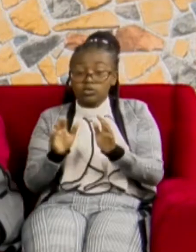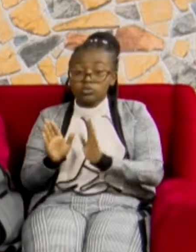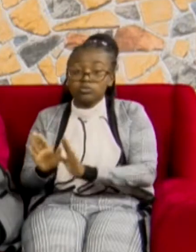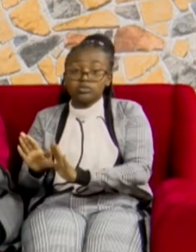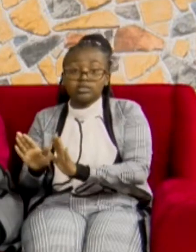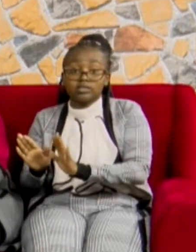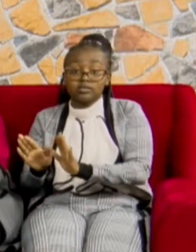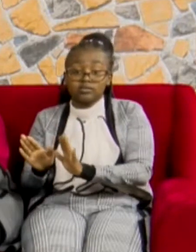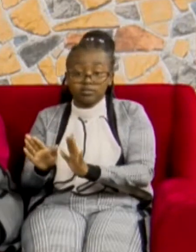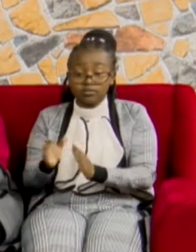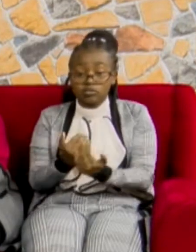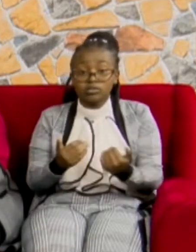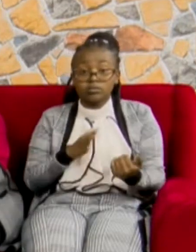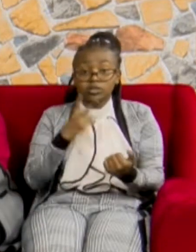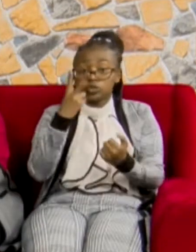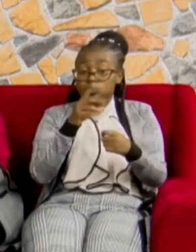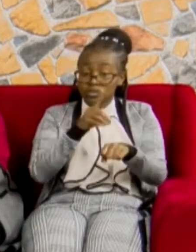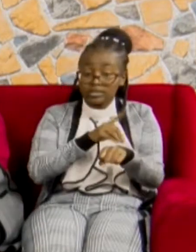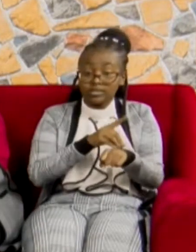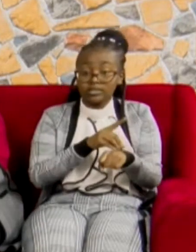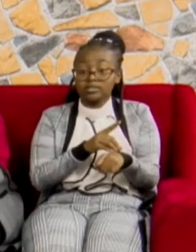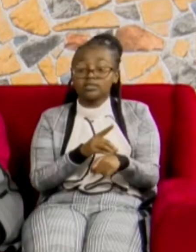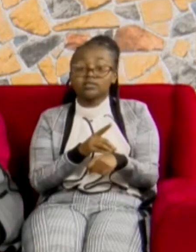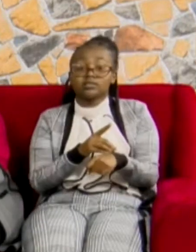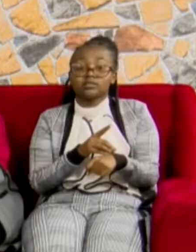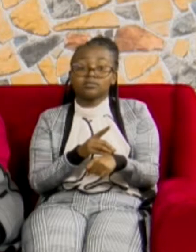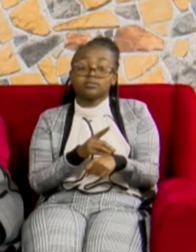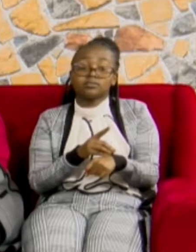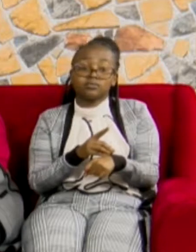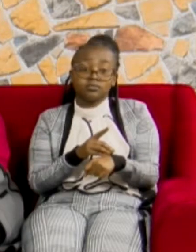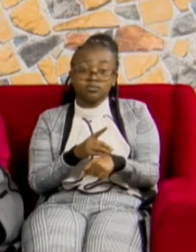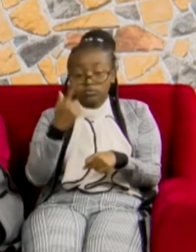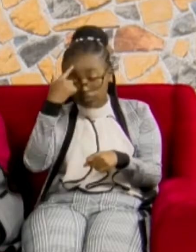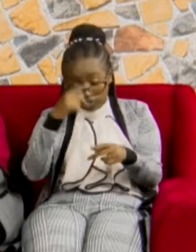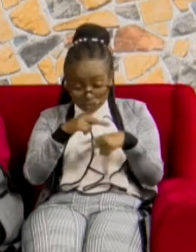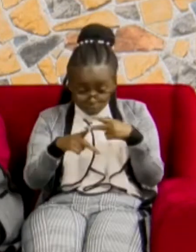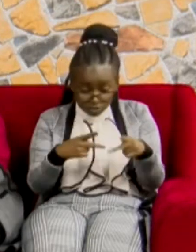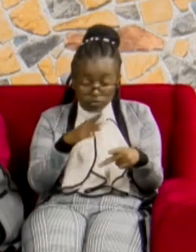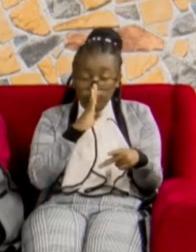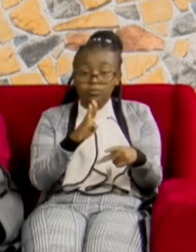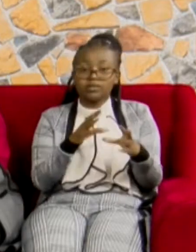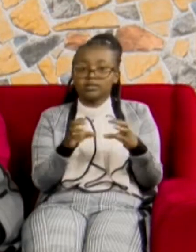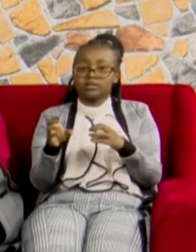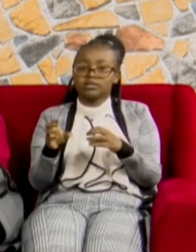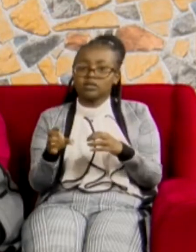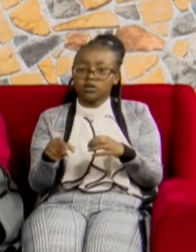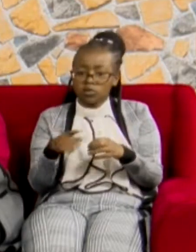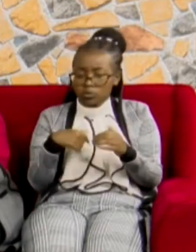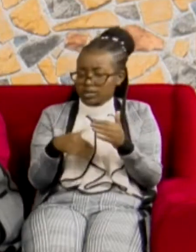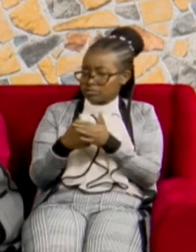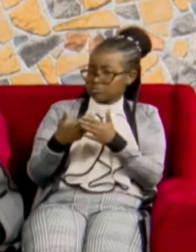children for 2 days. Like, come drop the child for 2 days for the process to be done. So are we saying we're